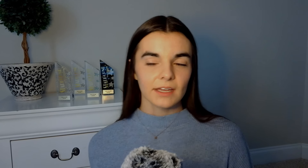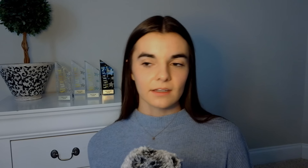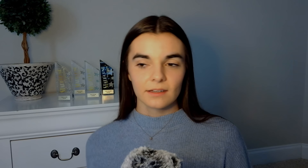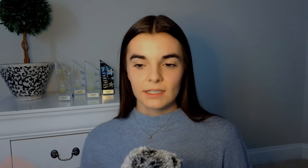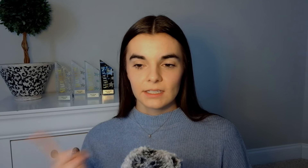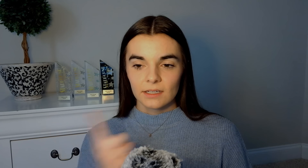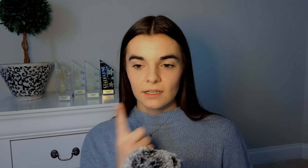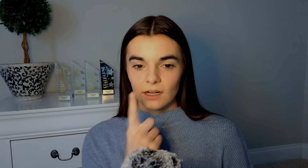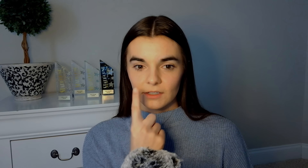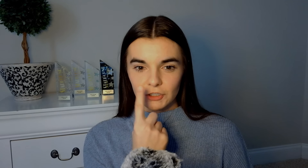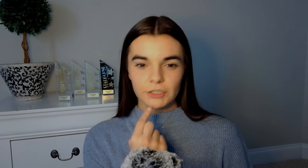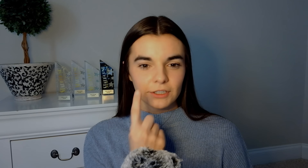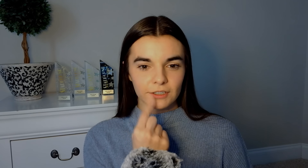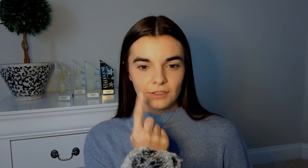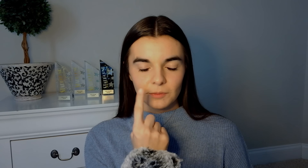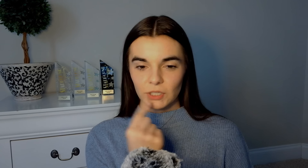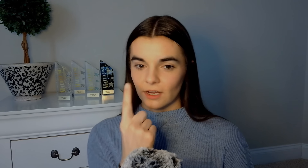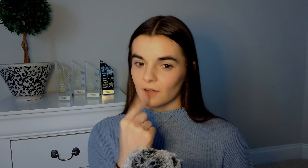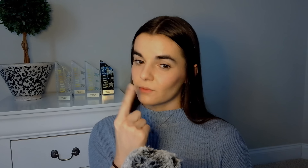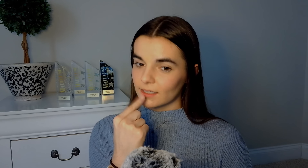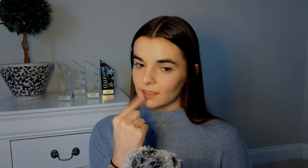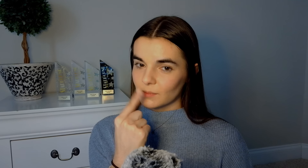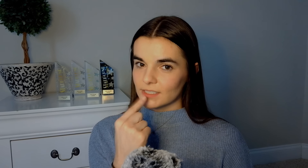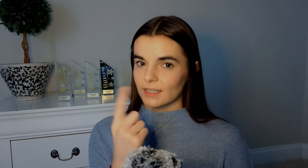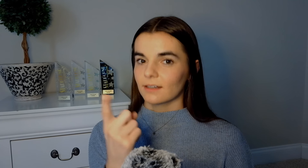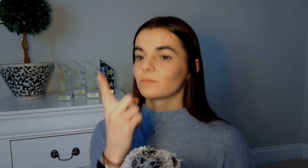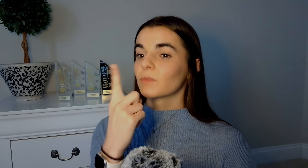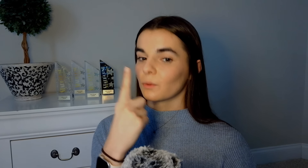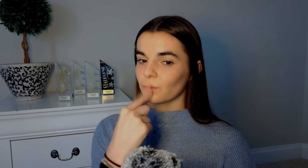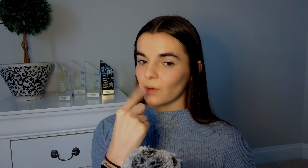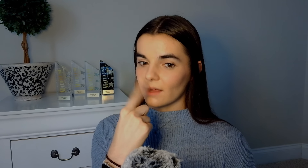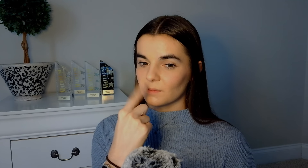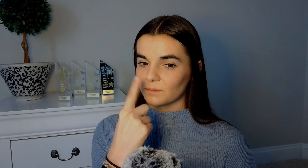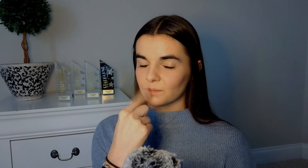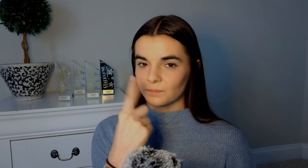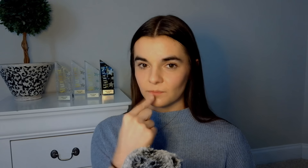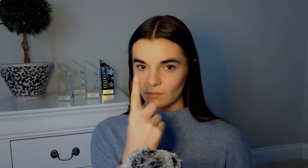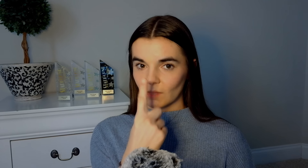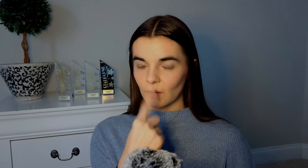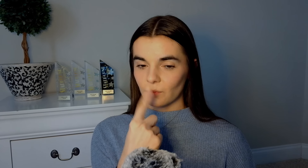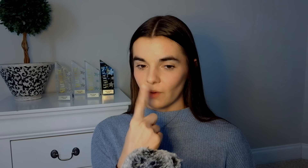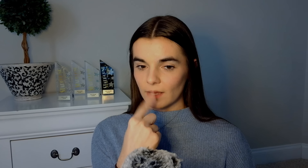like you're putting on red lipstick. Red. Red.